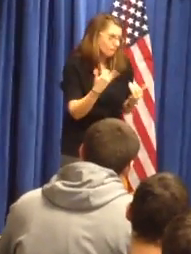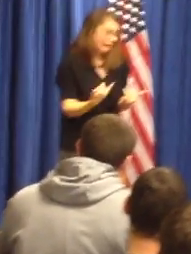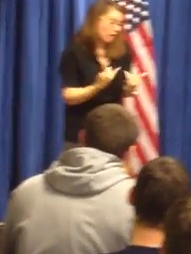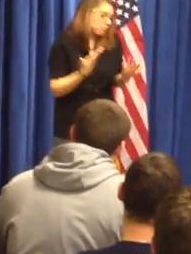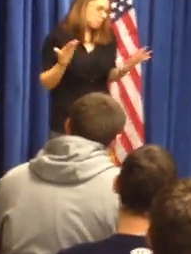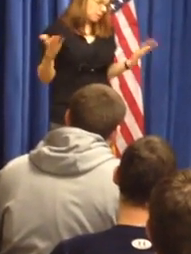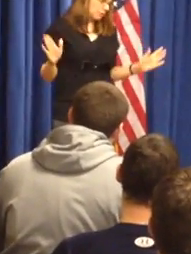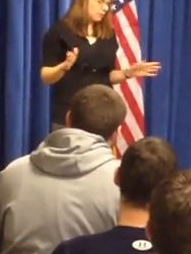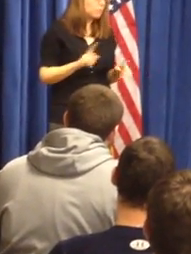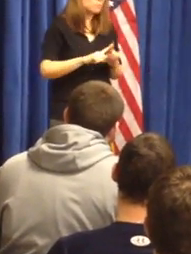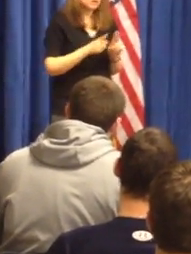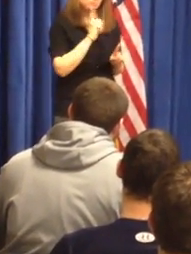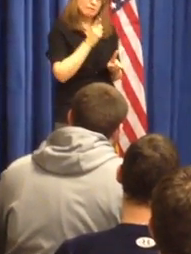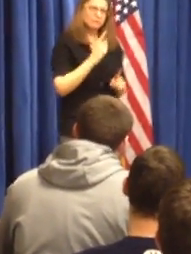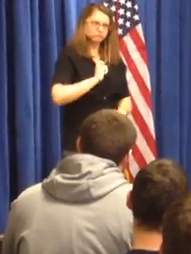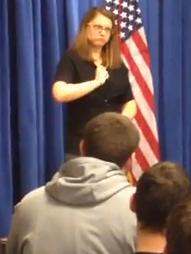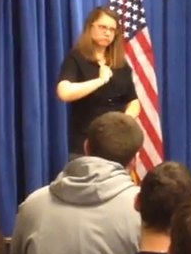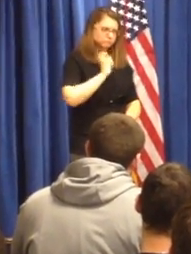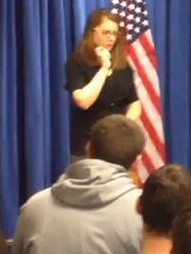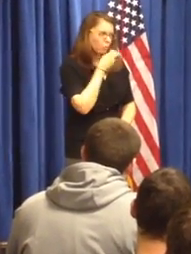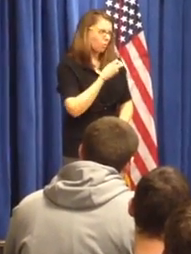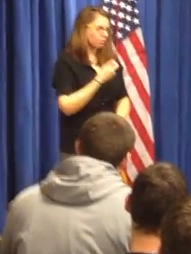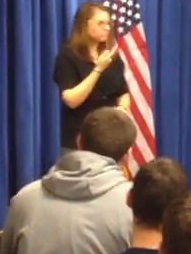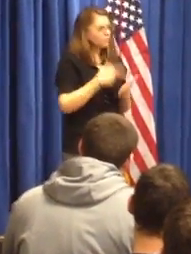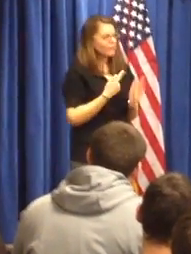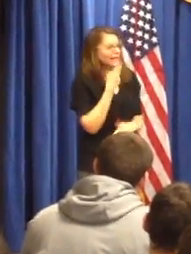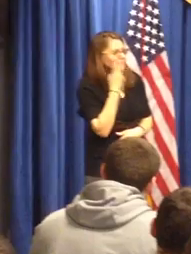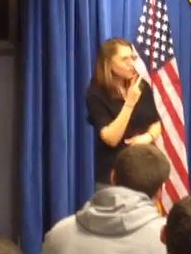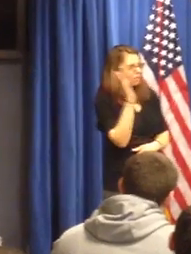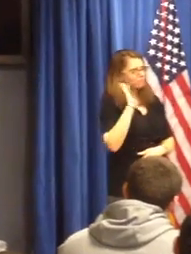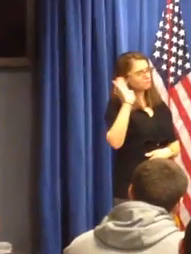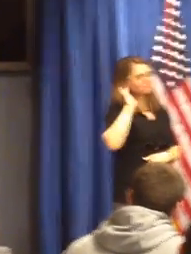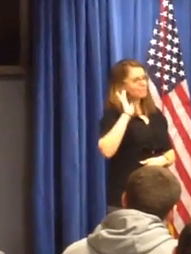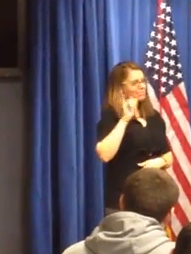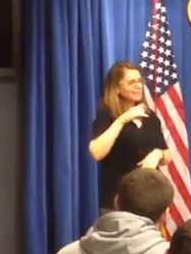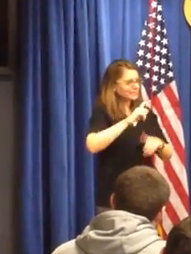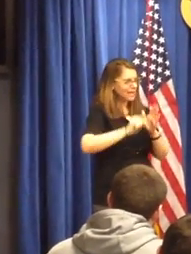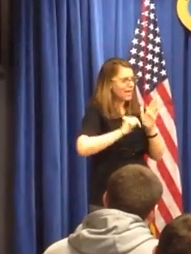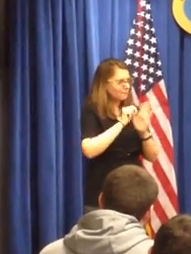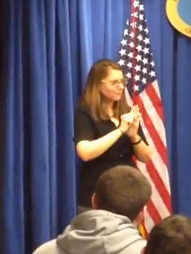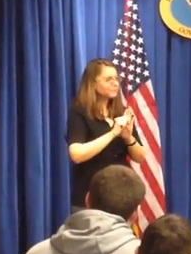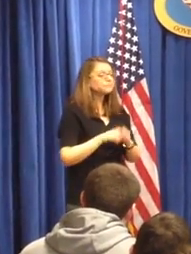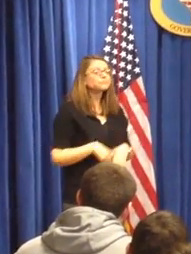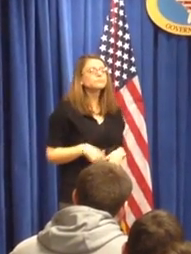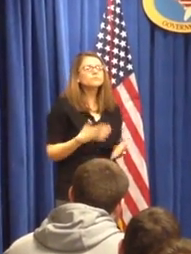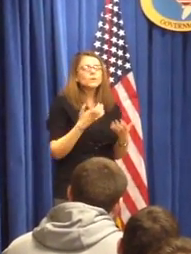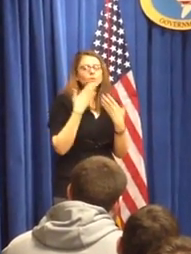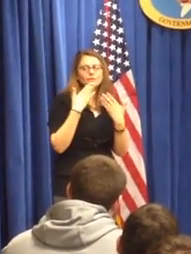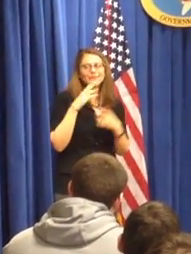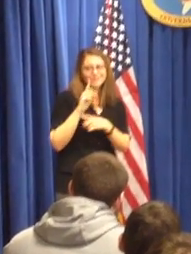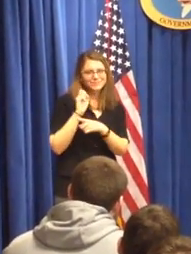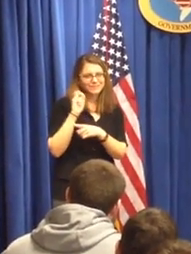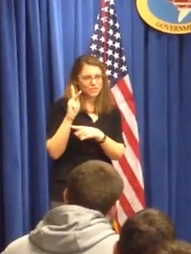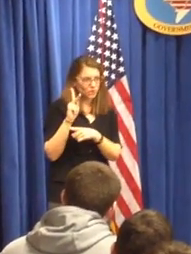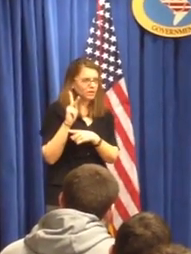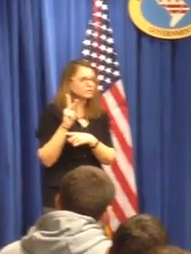it was one of the most innovative things I had seen at the time. I want to thank Derek for the